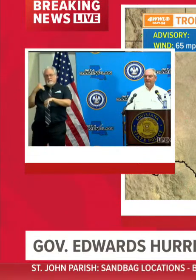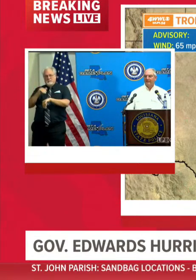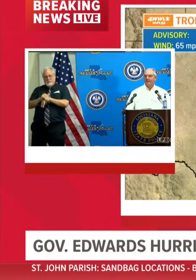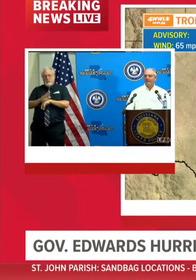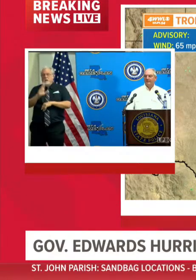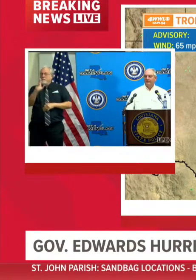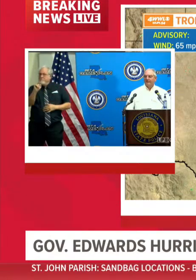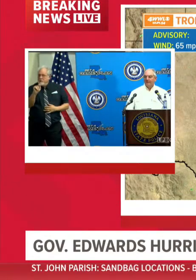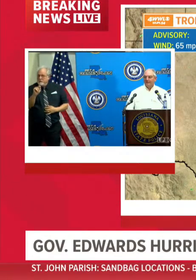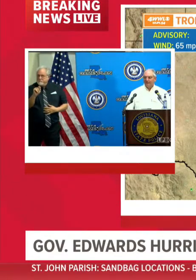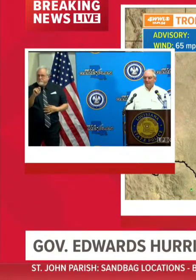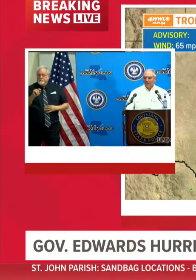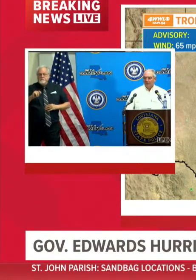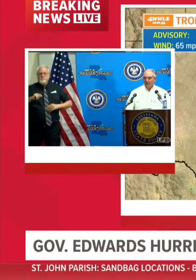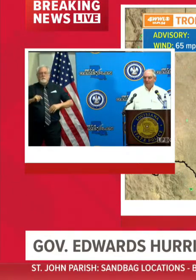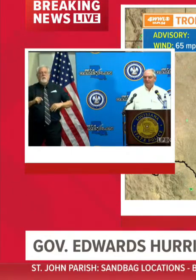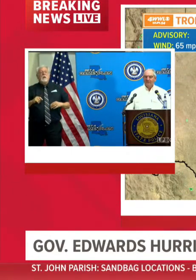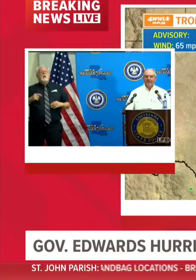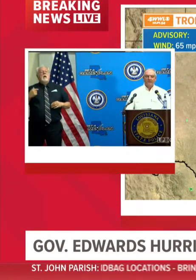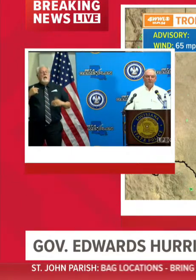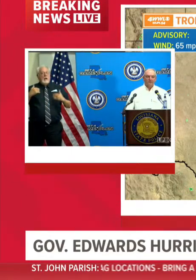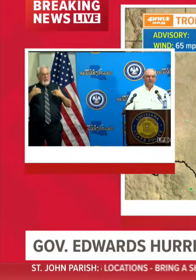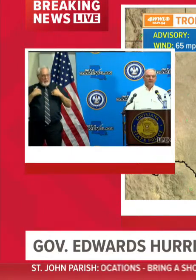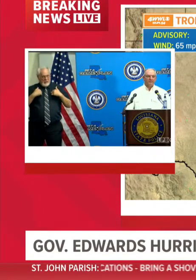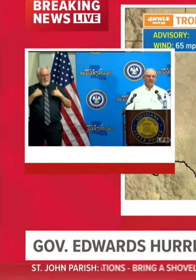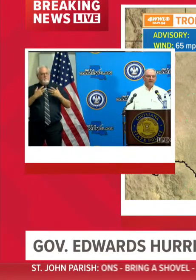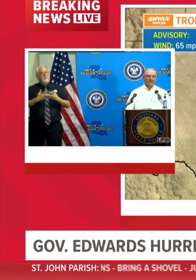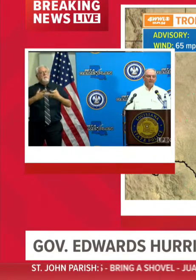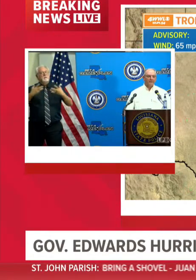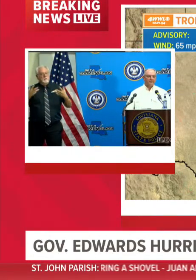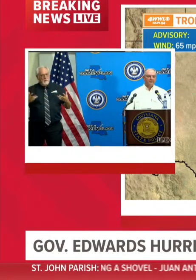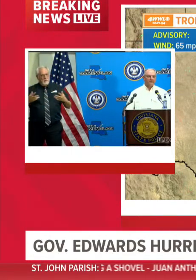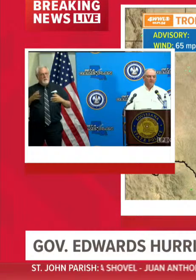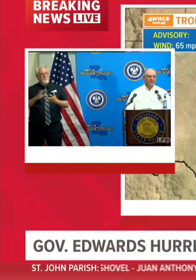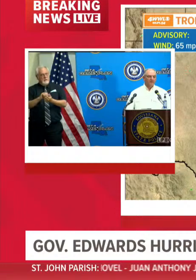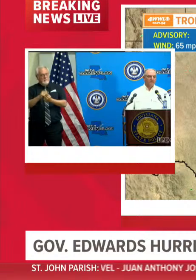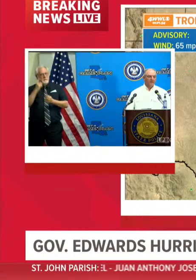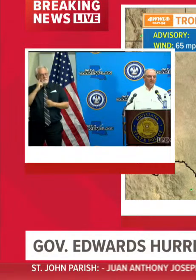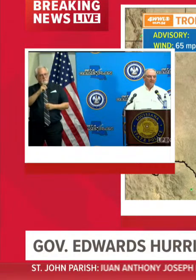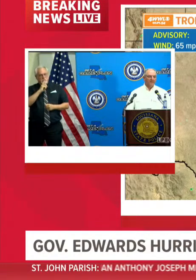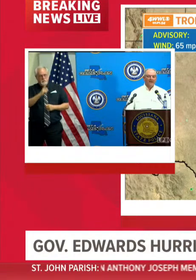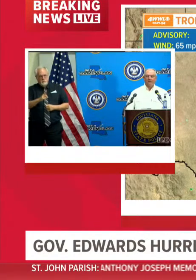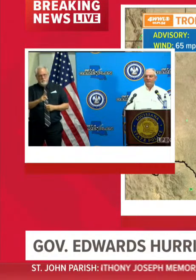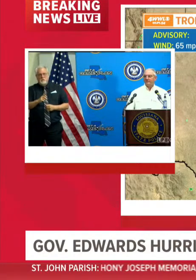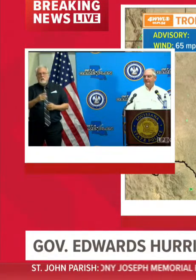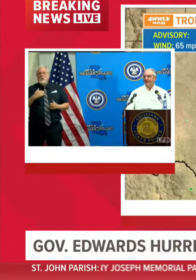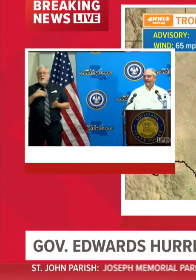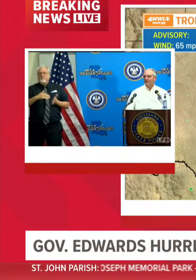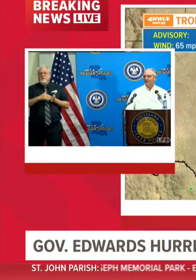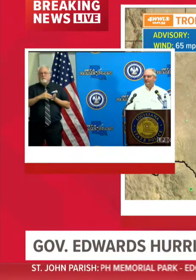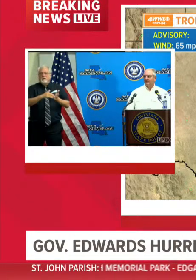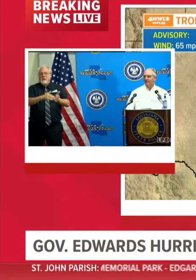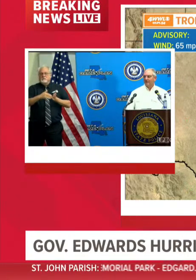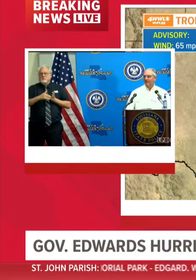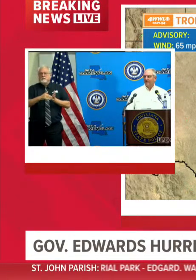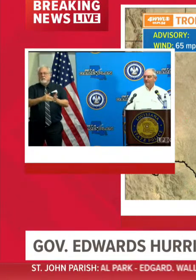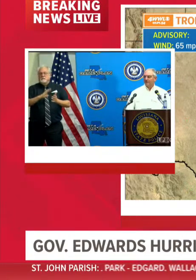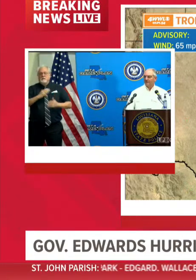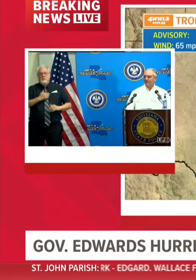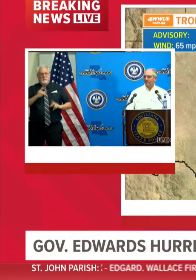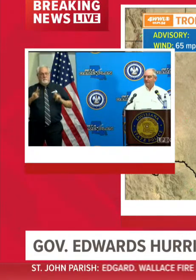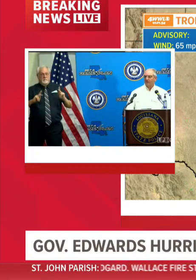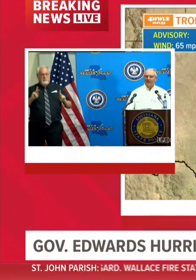But we have sustained a tremendous amount of damage. We have thousands and thousands of our